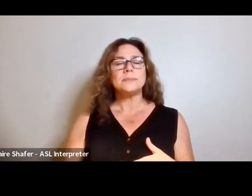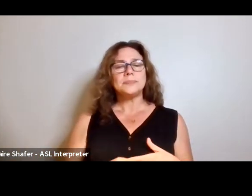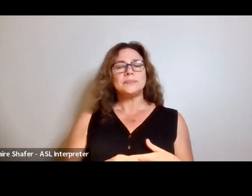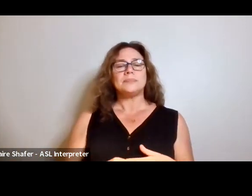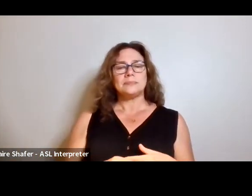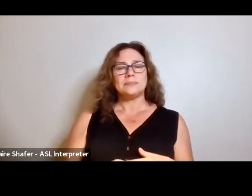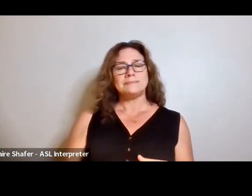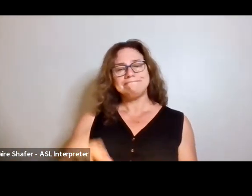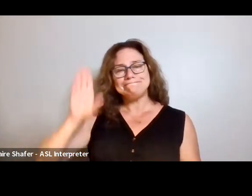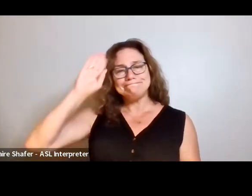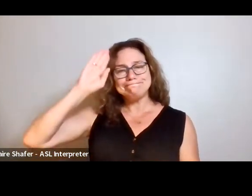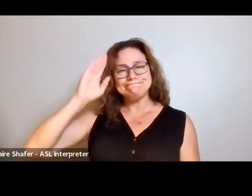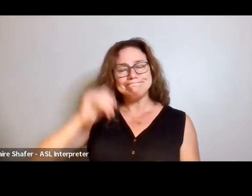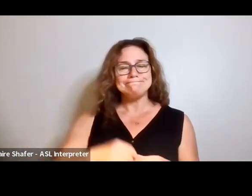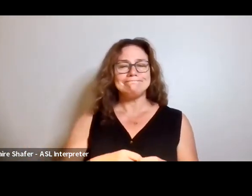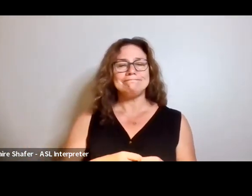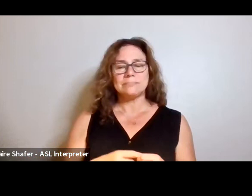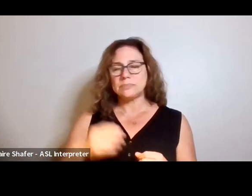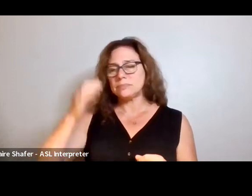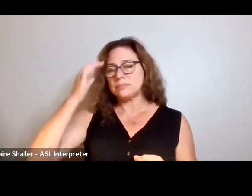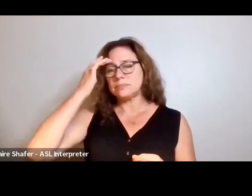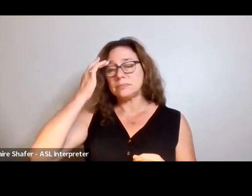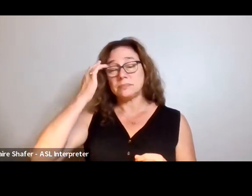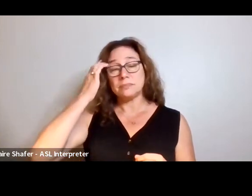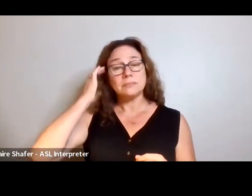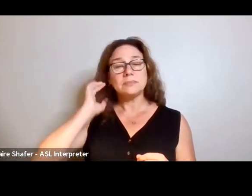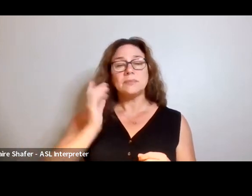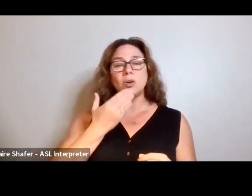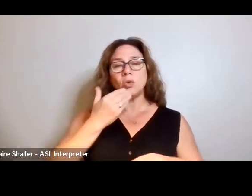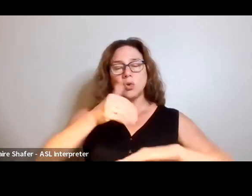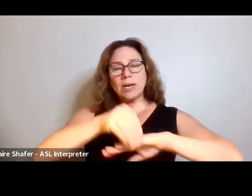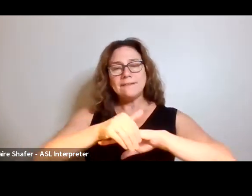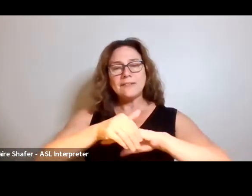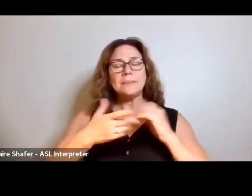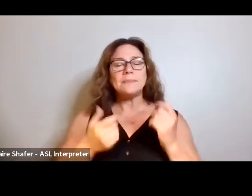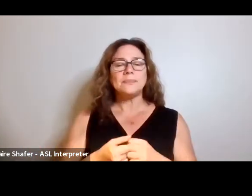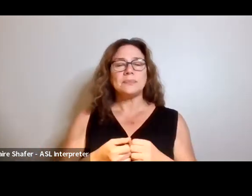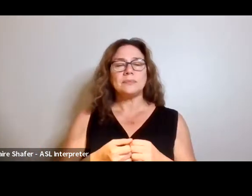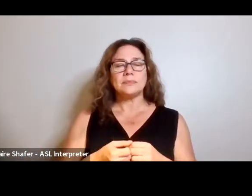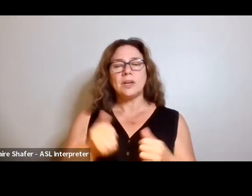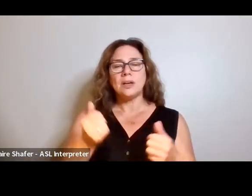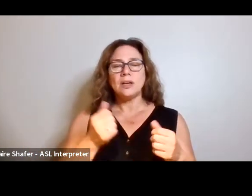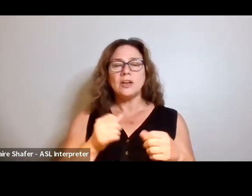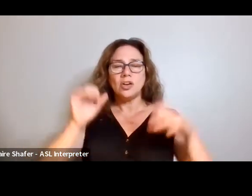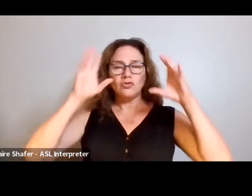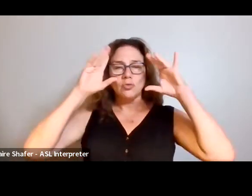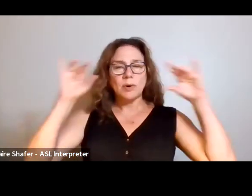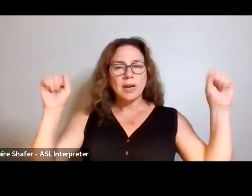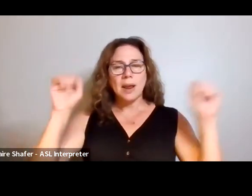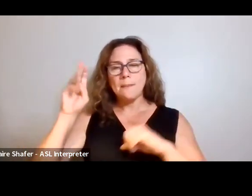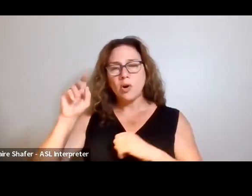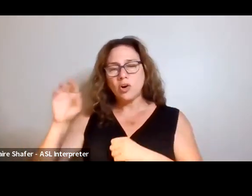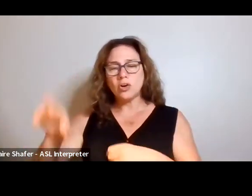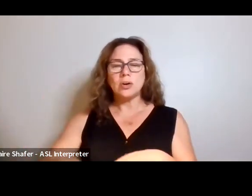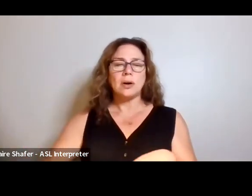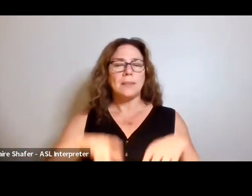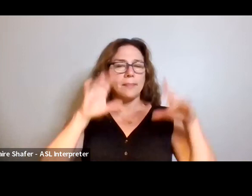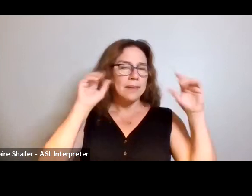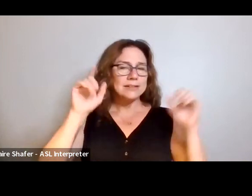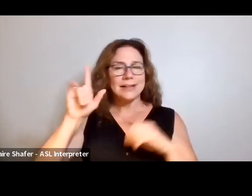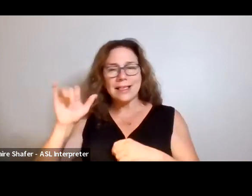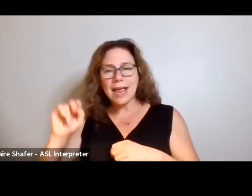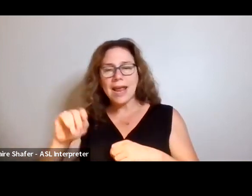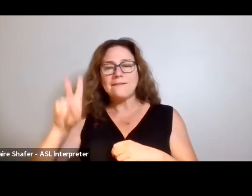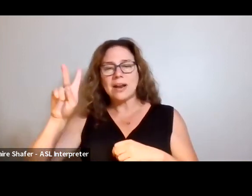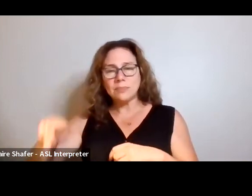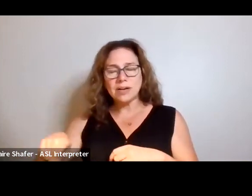Hey. Right. Okay. Good evening, Superintendent Booker, President Land, Vice President